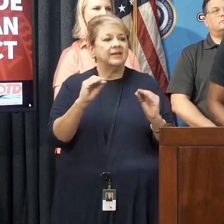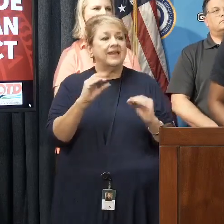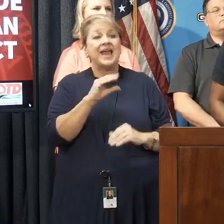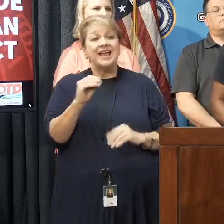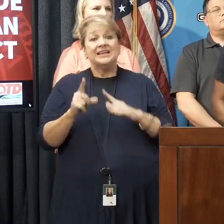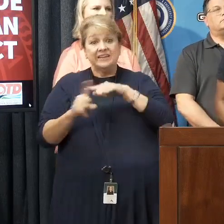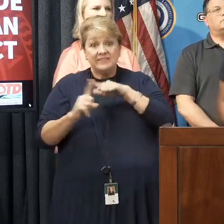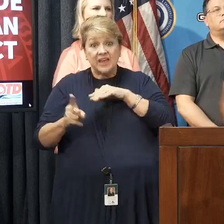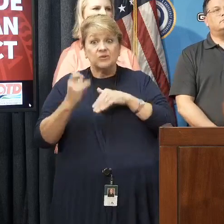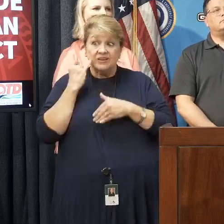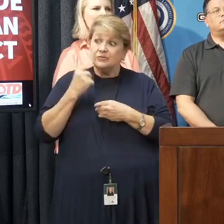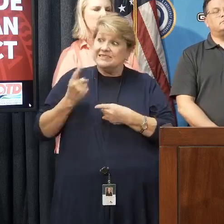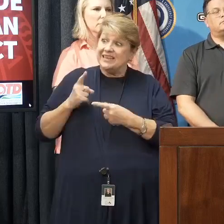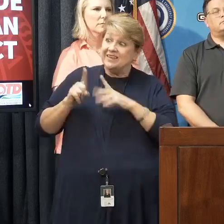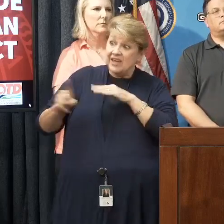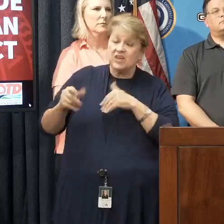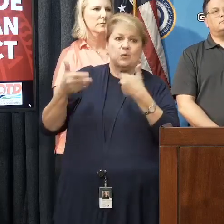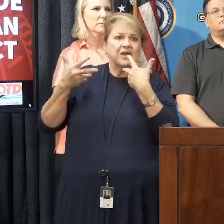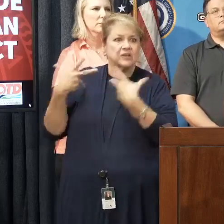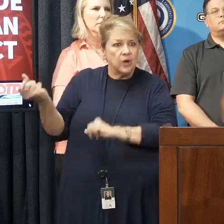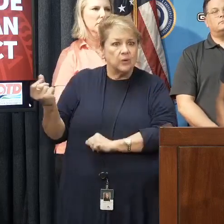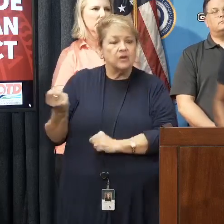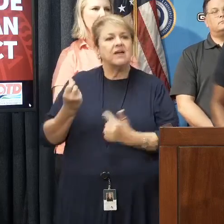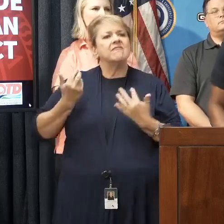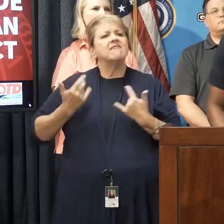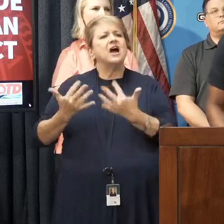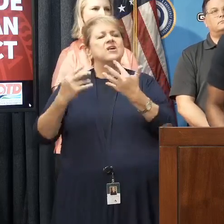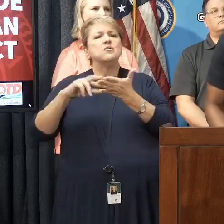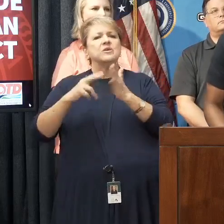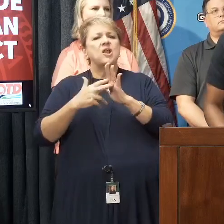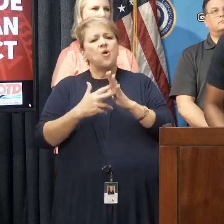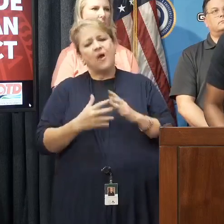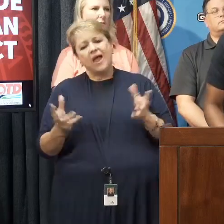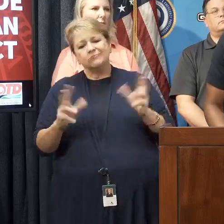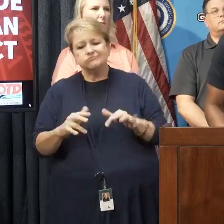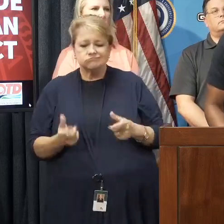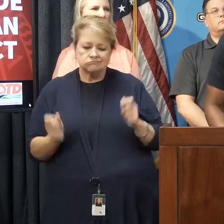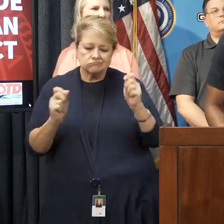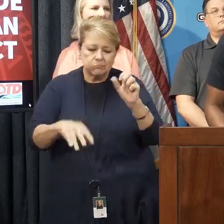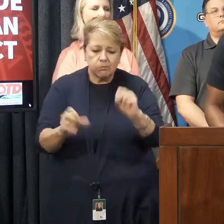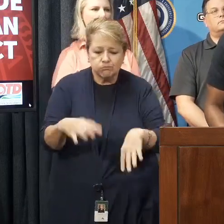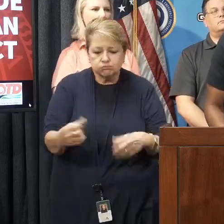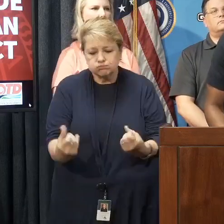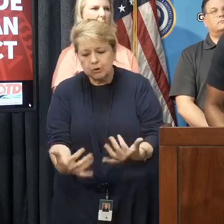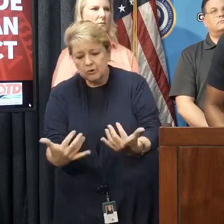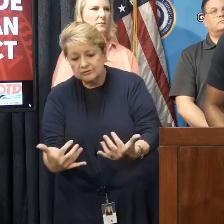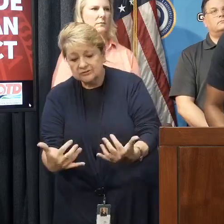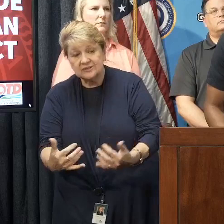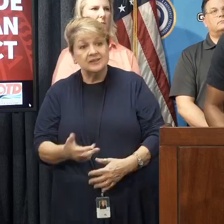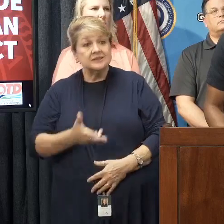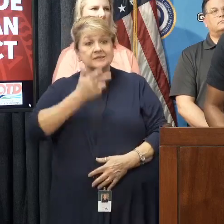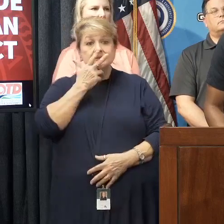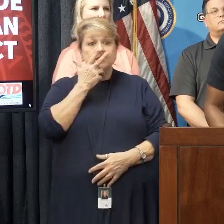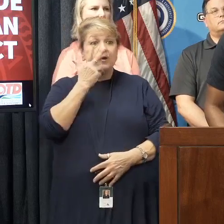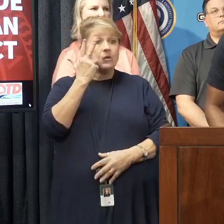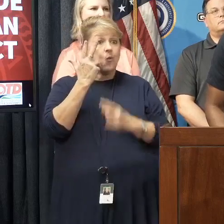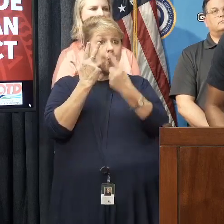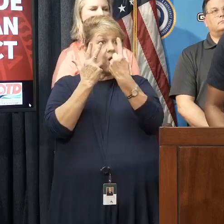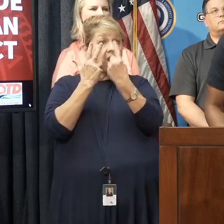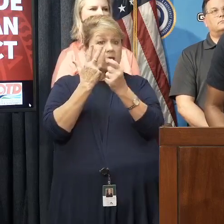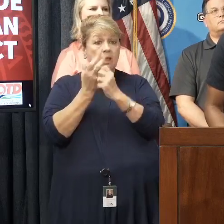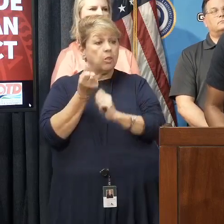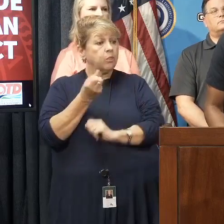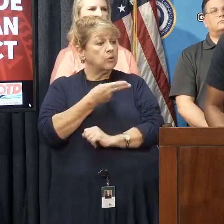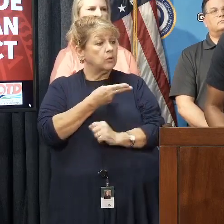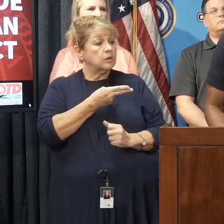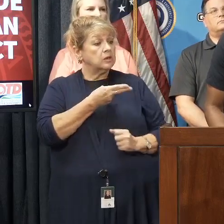areas. Wildfires are not just caused by burning debris in your yard. A single cigarette butt can spark